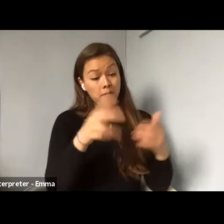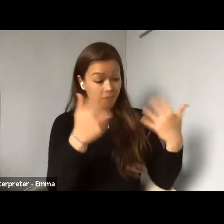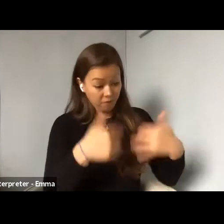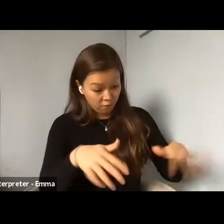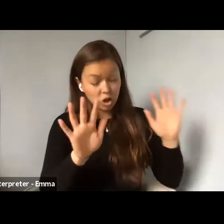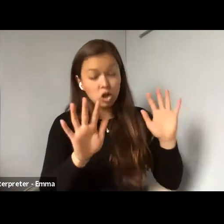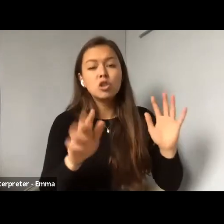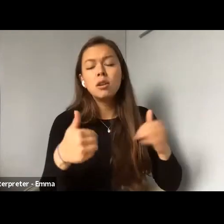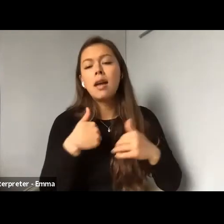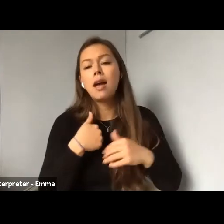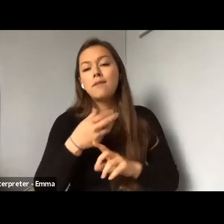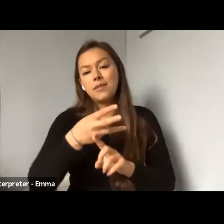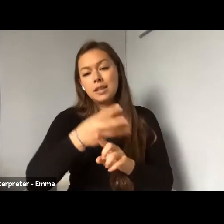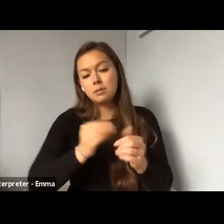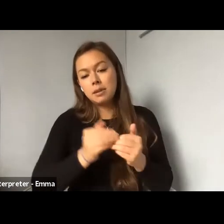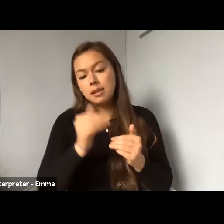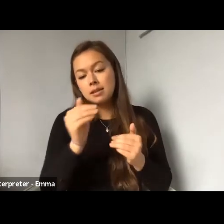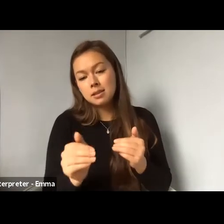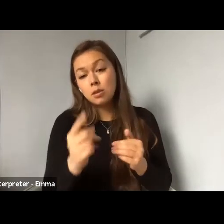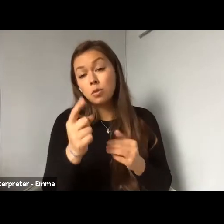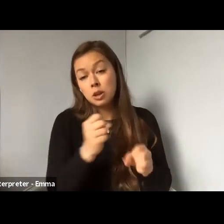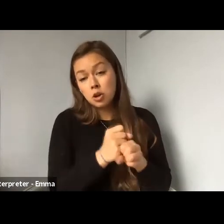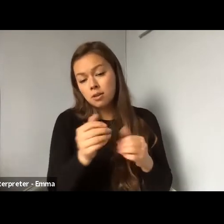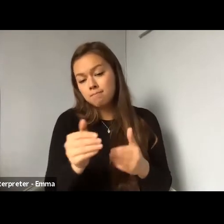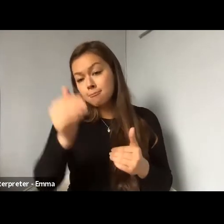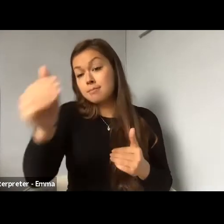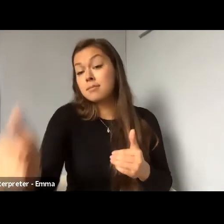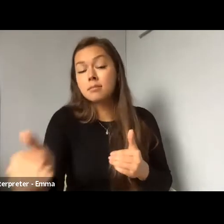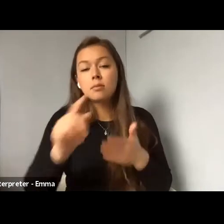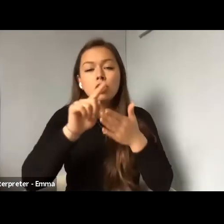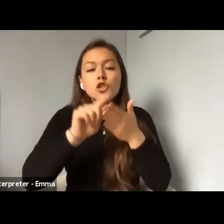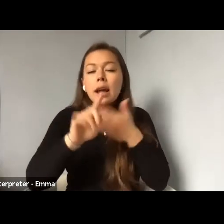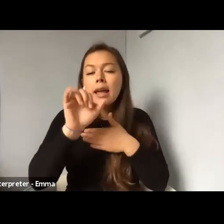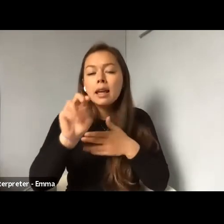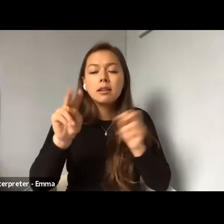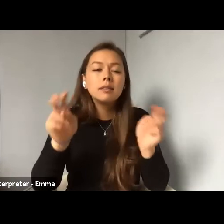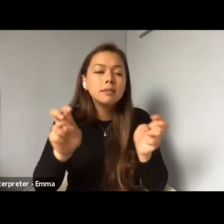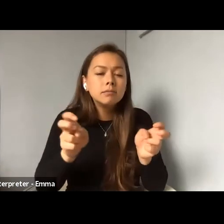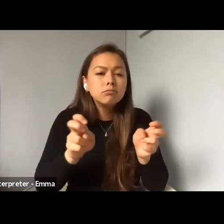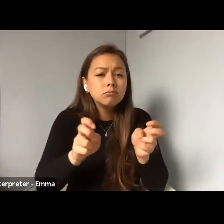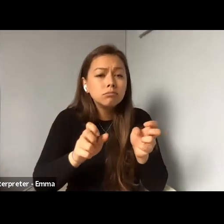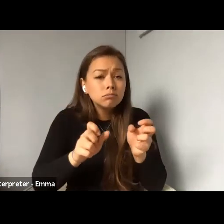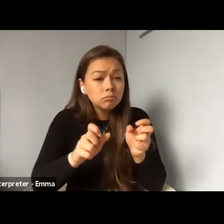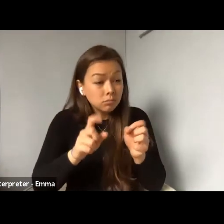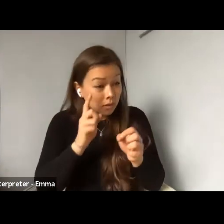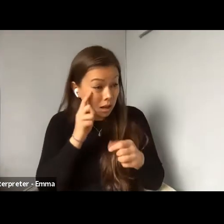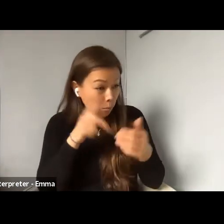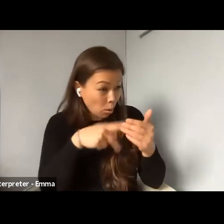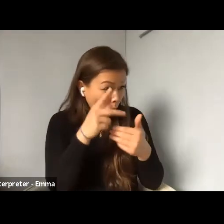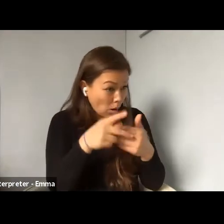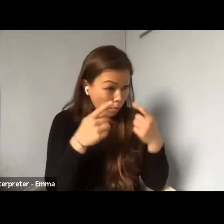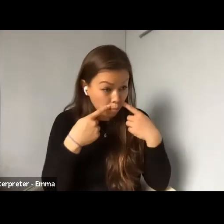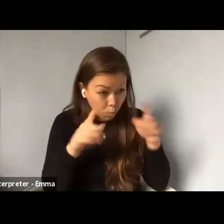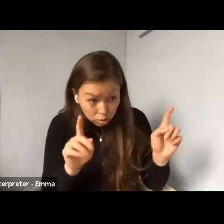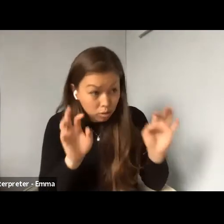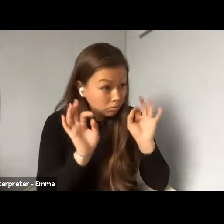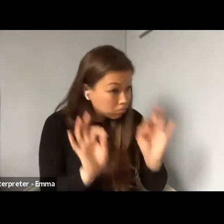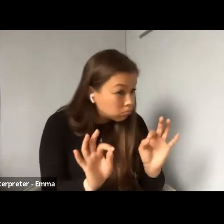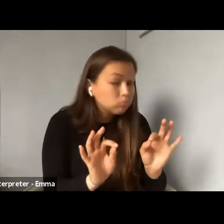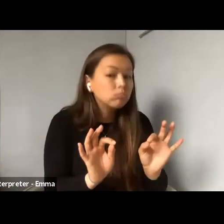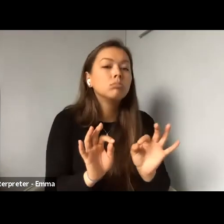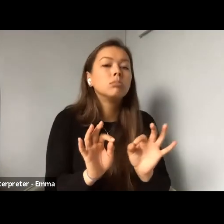after completion to examine the program efficacy. And these check-ins would be supported with CPIC data to follow